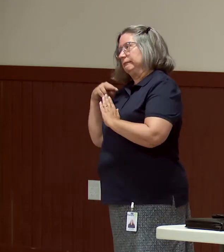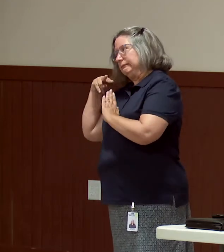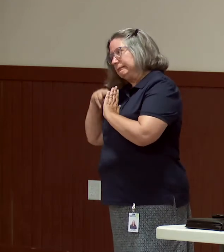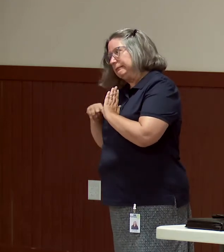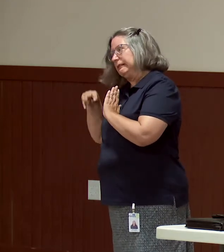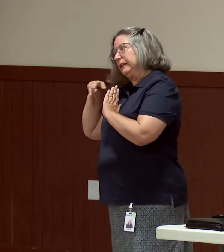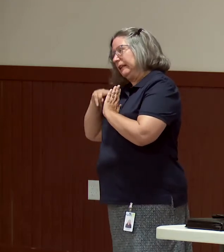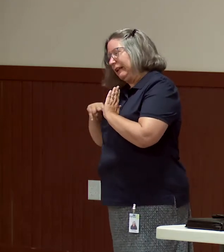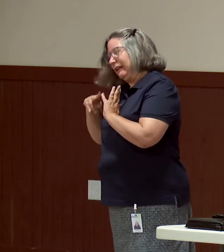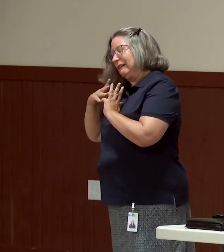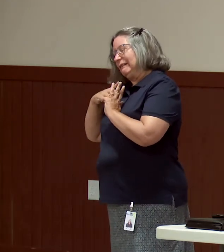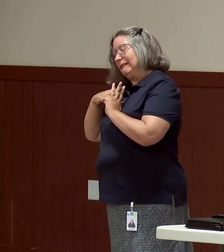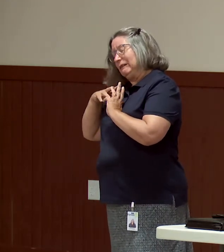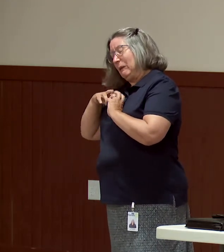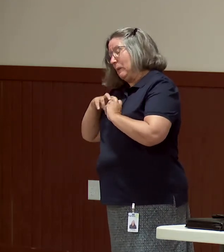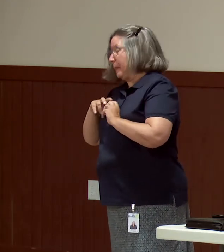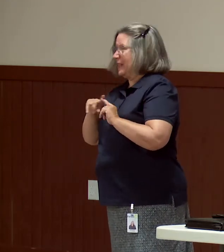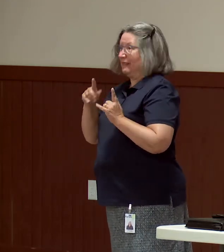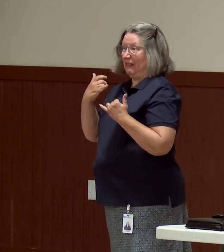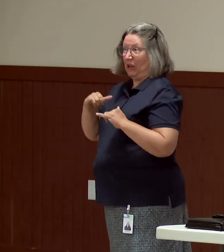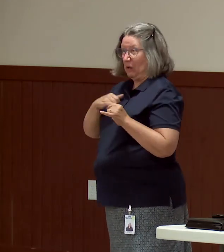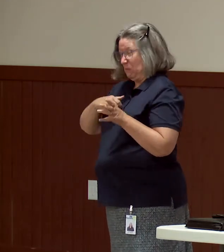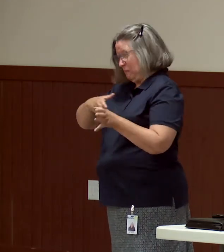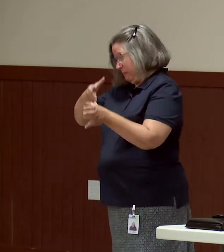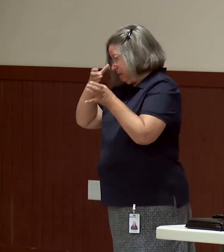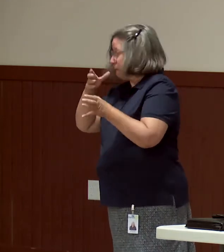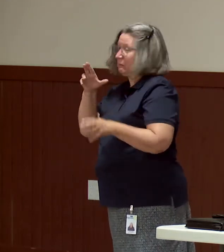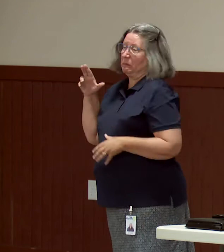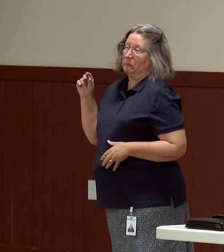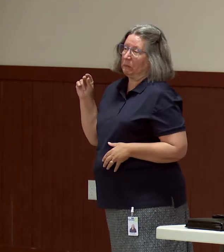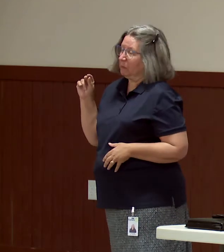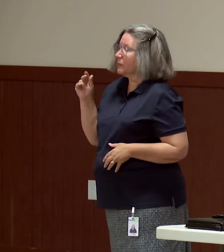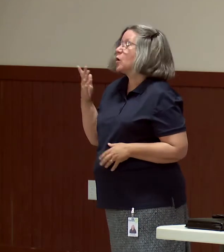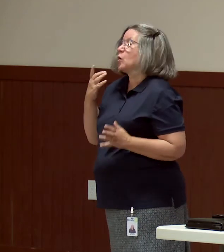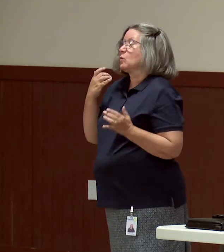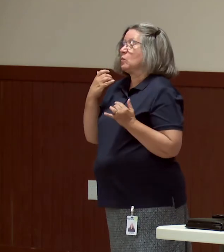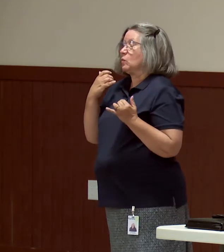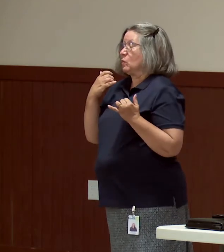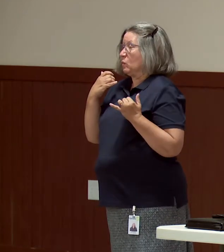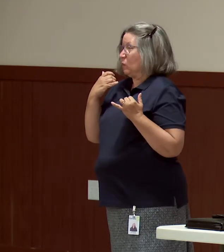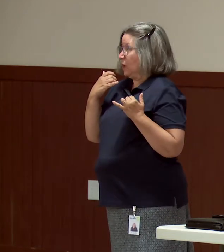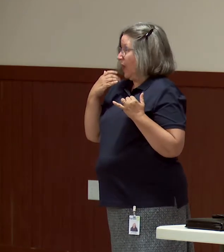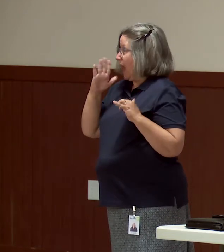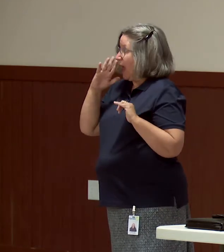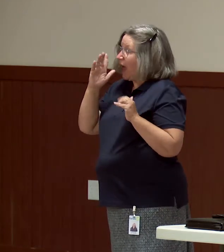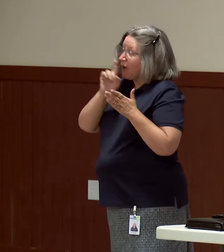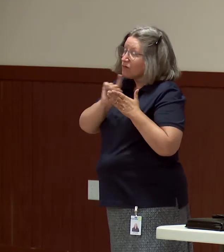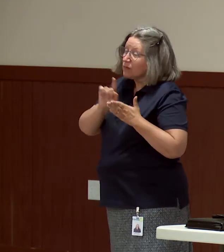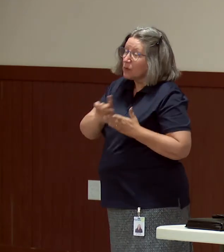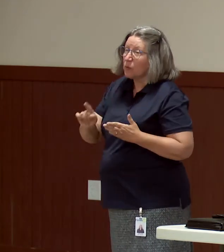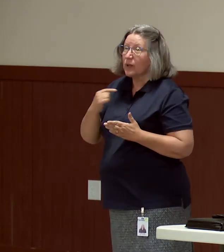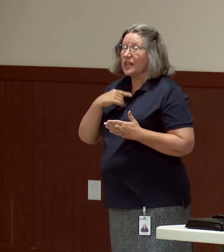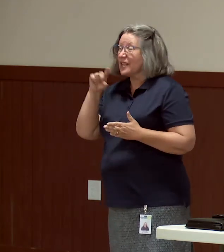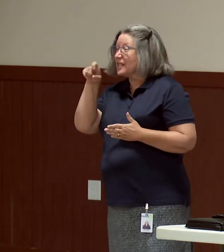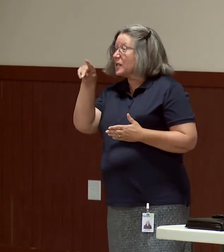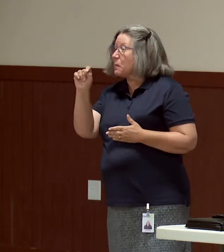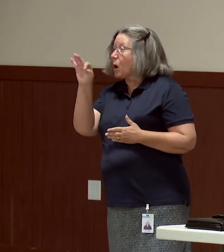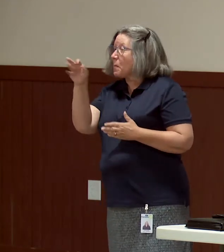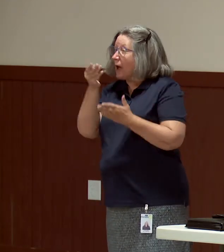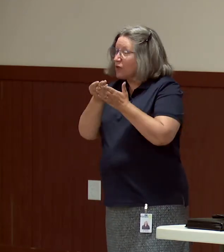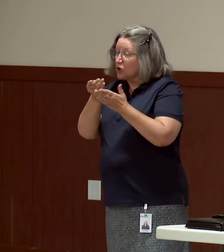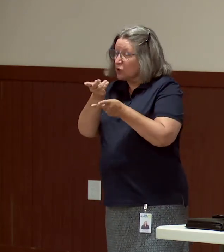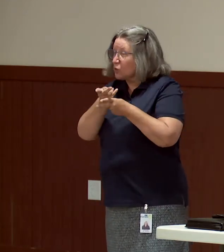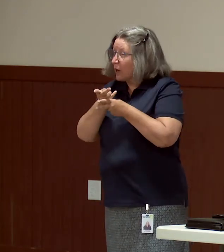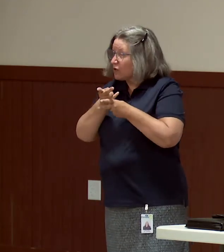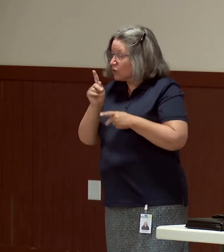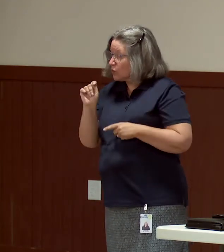coordinating the county's response to it, but we're still learning. We still get guidance weekly from the Department of Treasury, that is the U.S. department that's responsible for